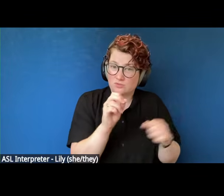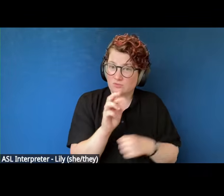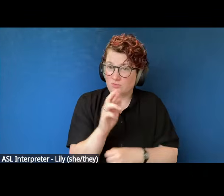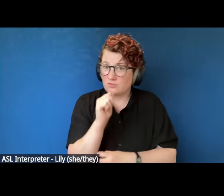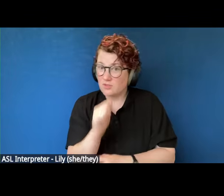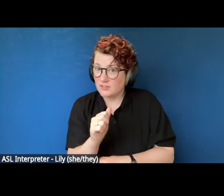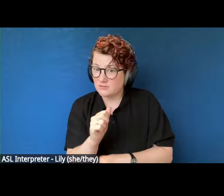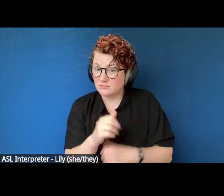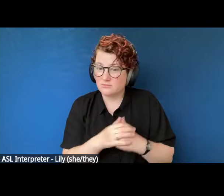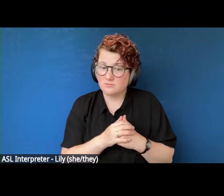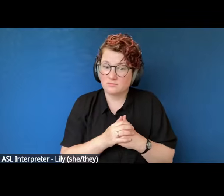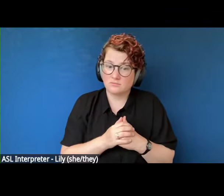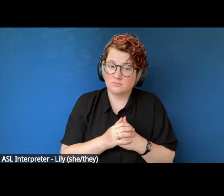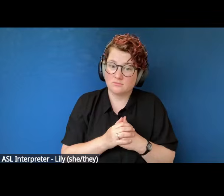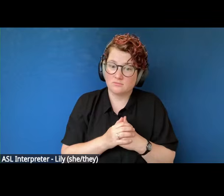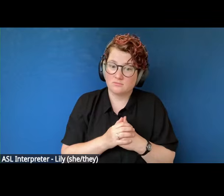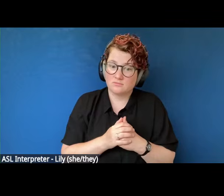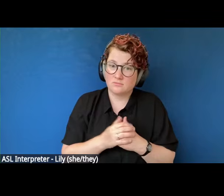some grade levels.